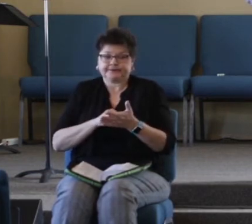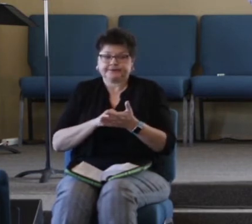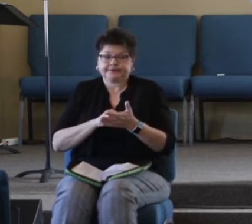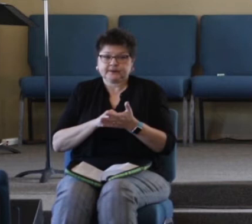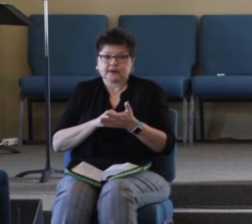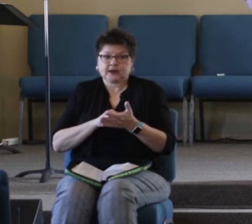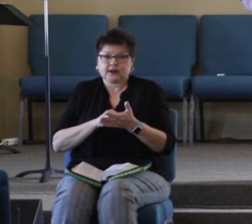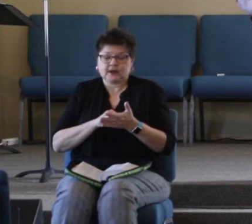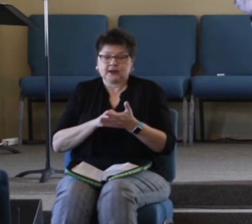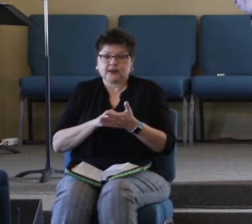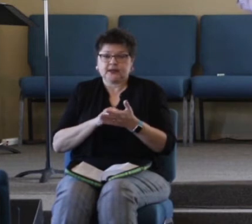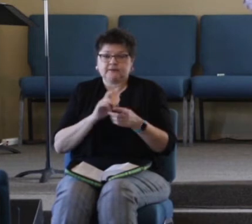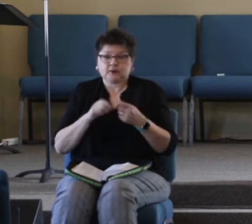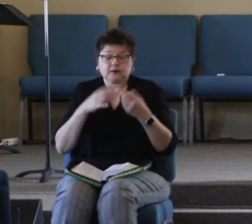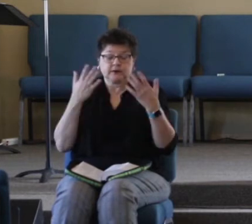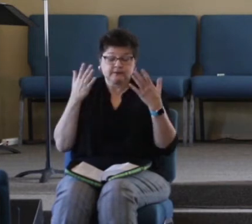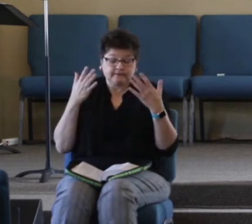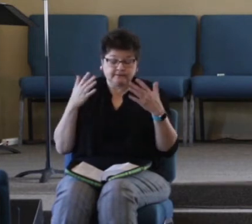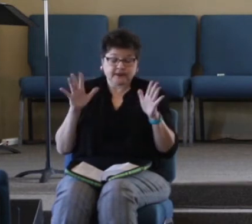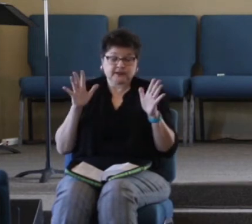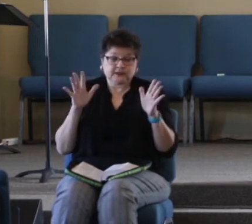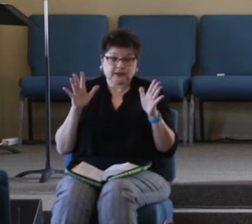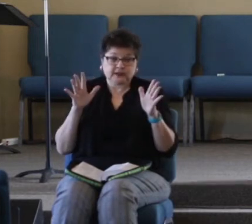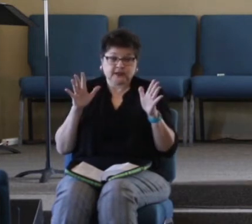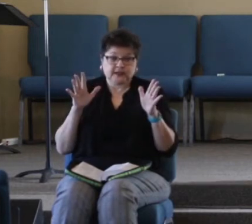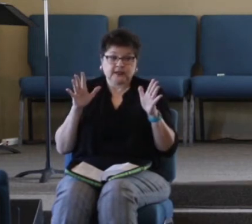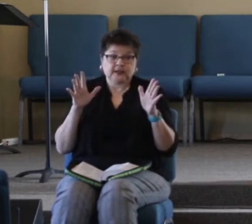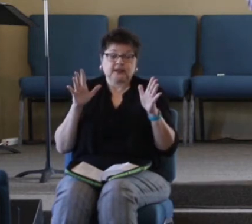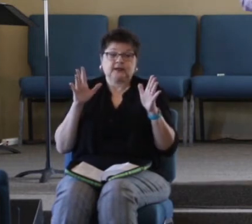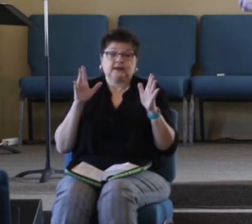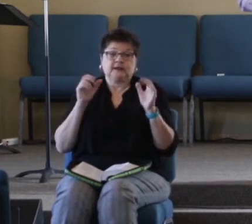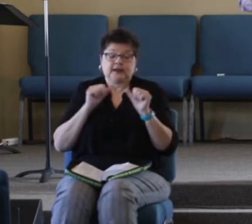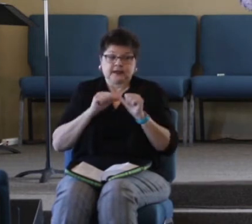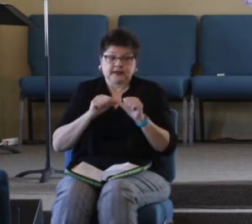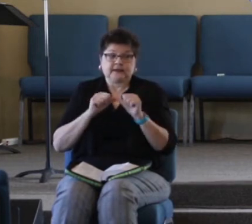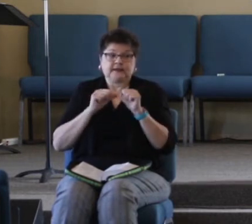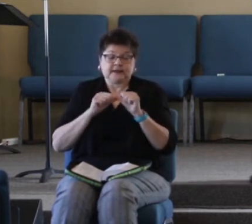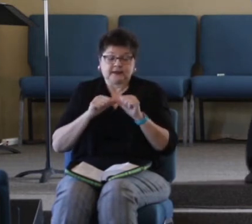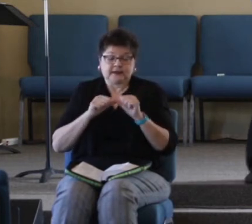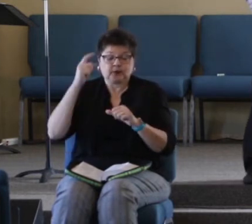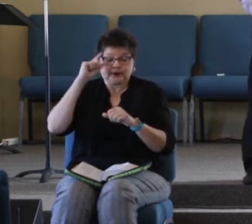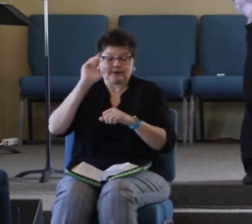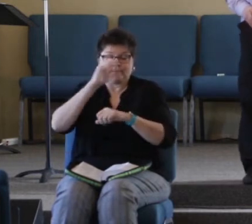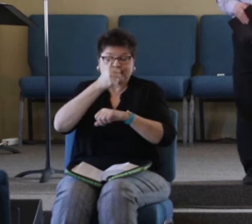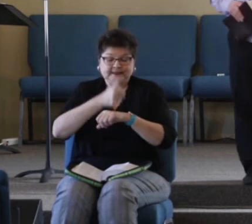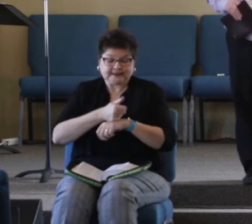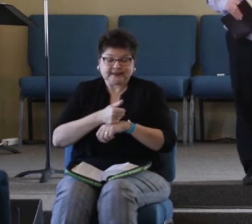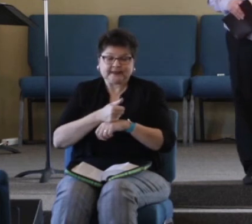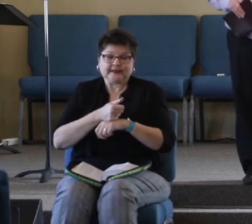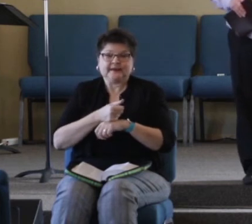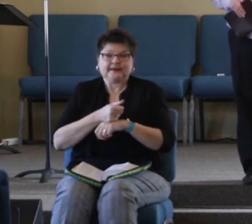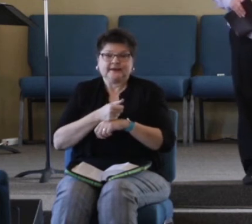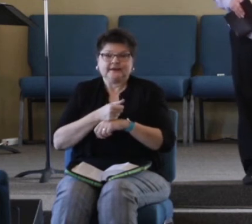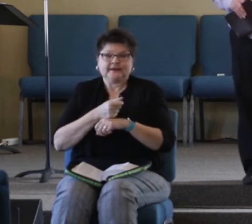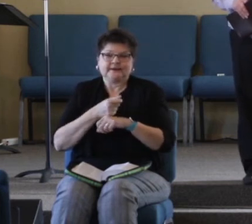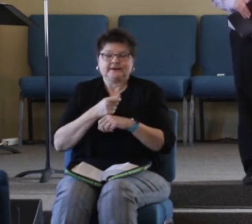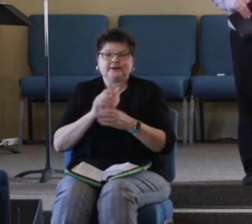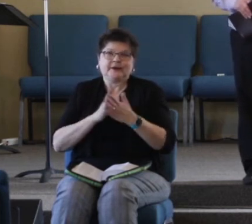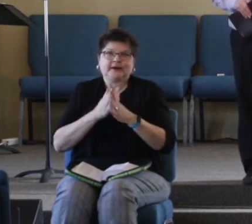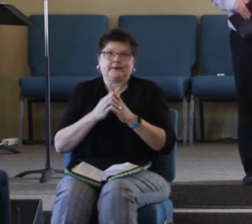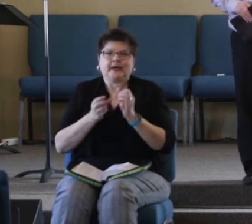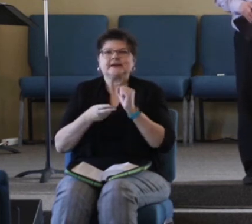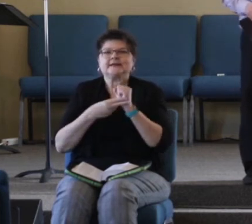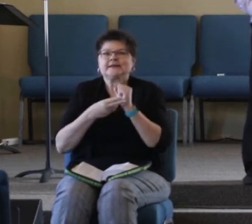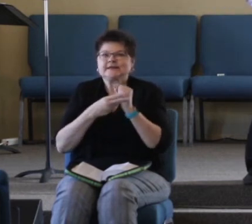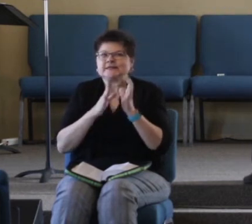and even when it was all over, they still had the mindset of savers. Let me just say it that way, of savers,